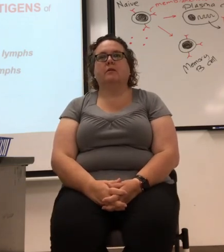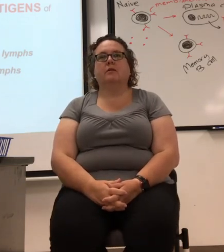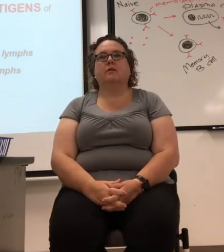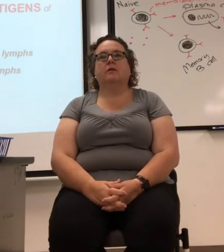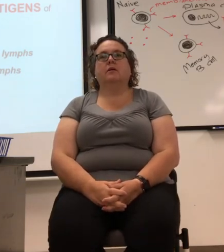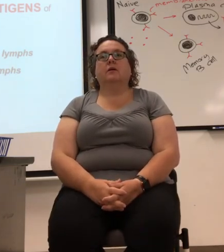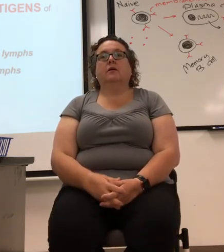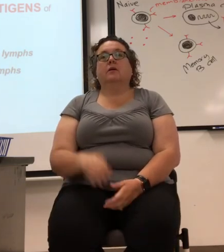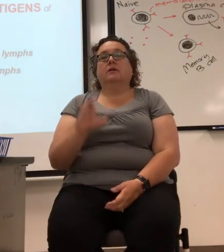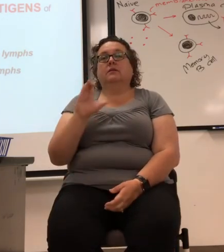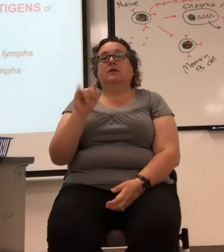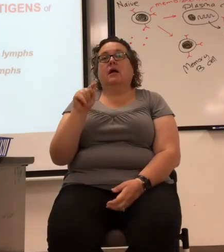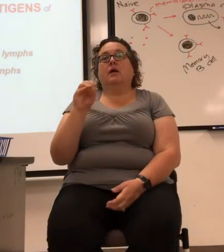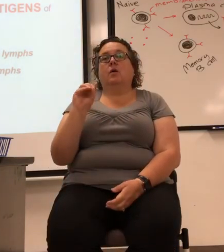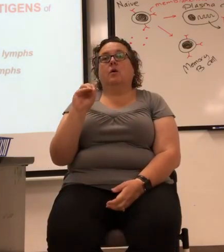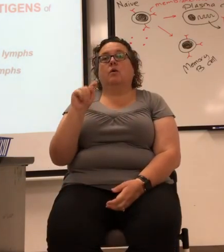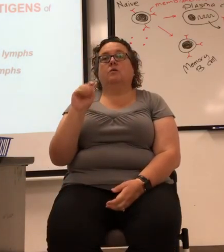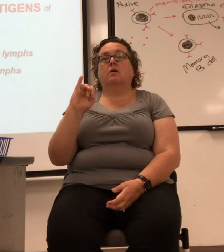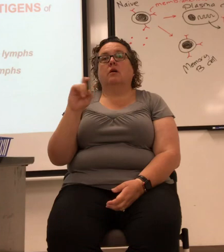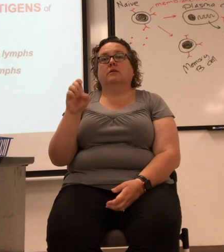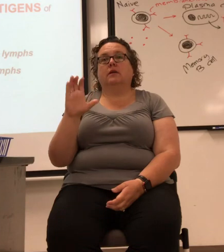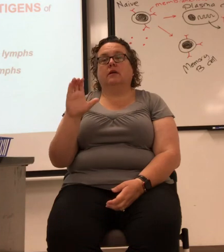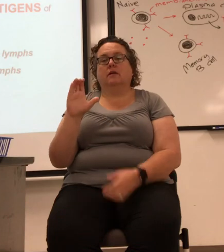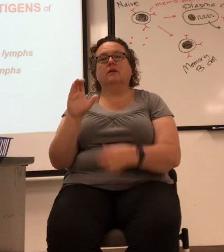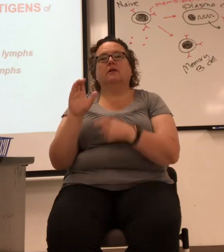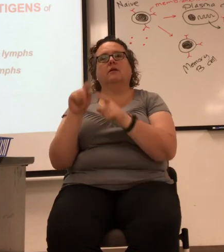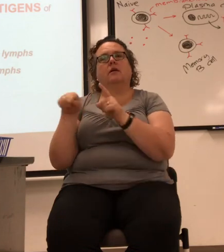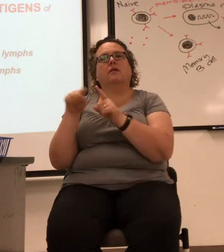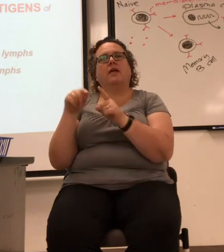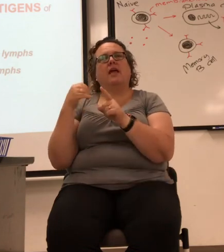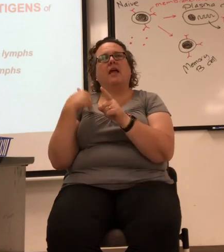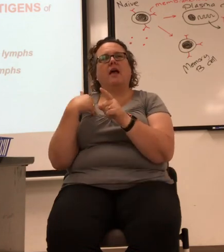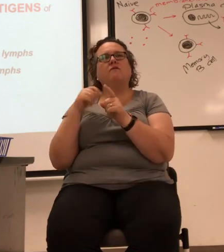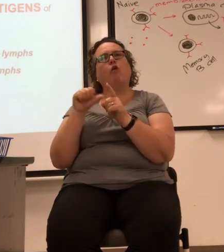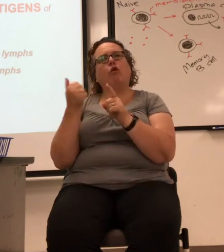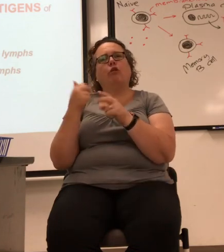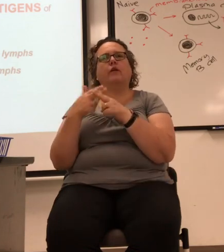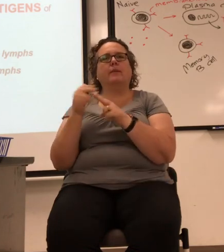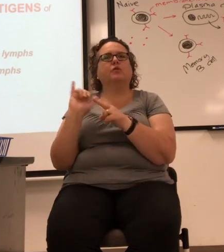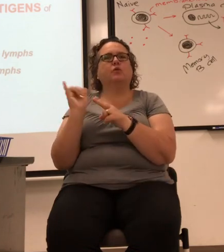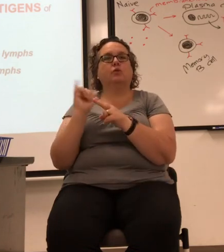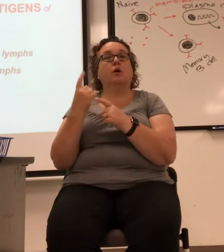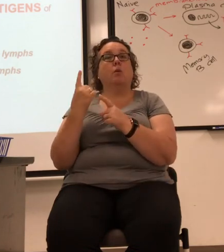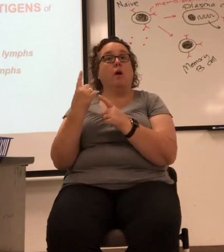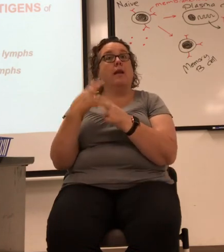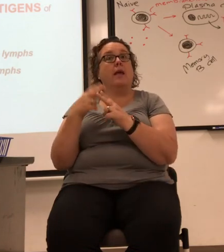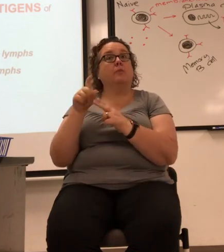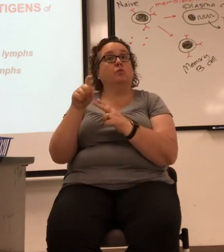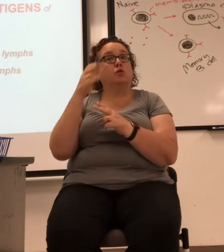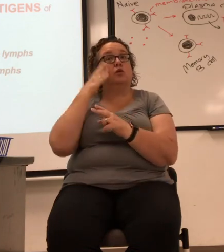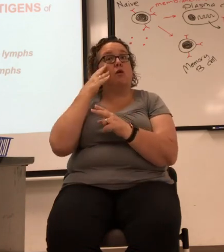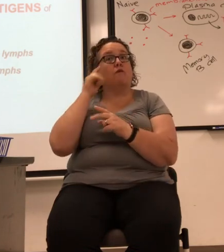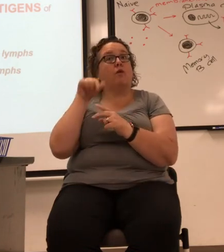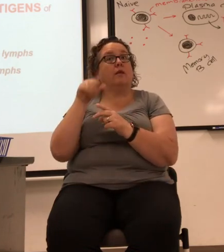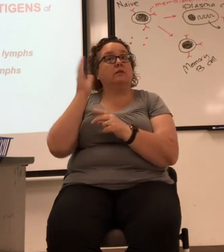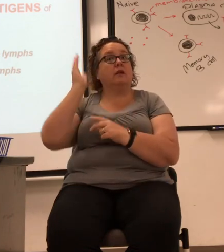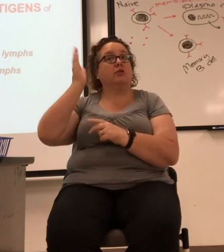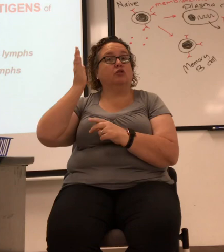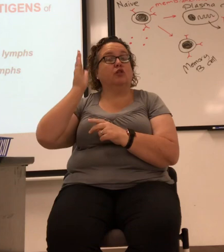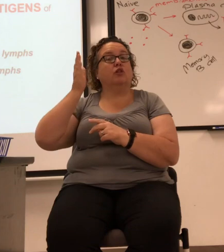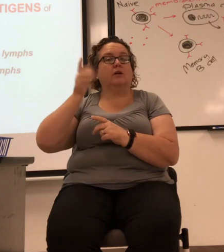Now the cytotoxic and the helper T cells, they go by other names. One you should know for this lecture